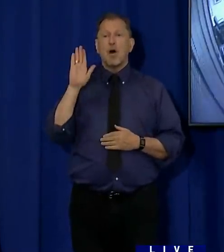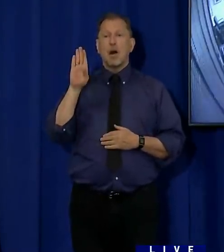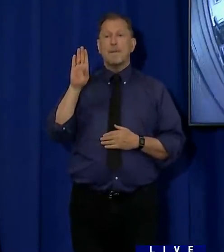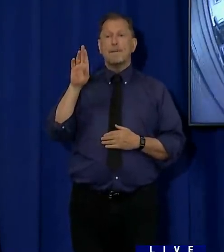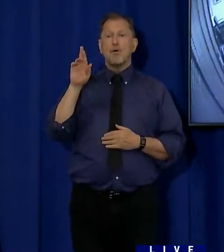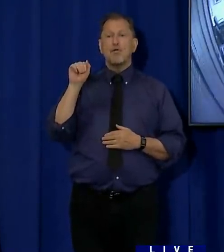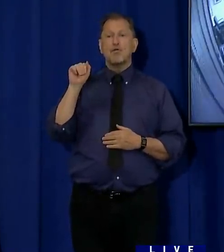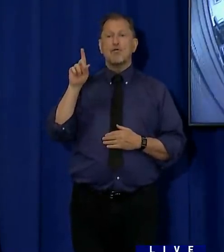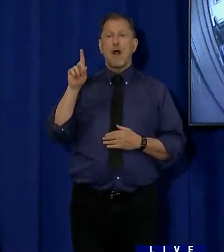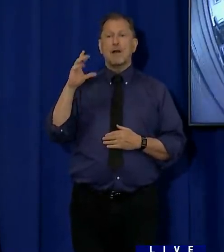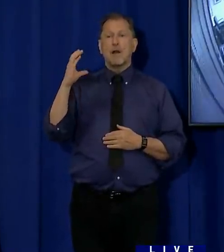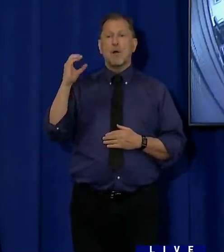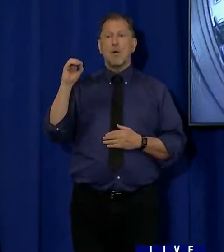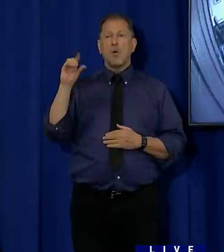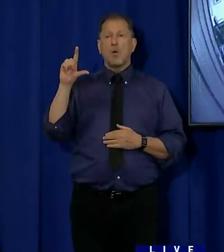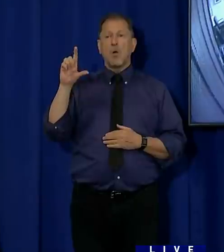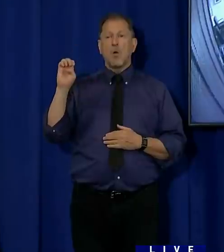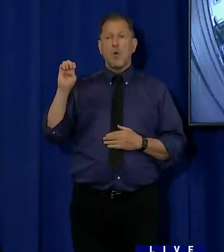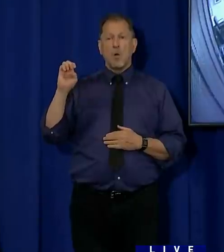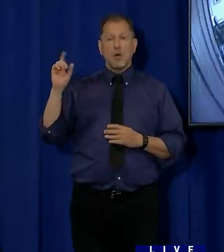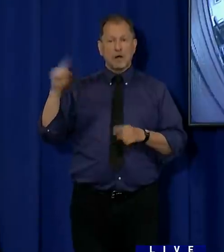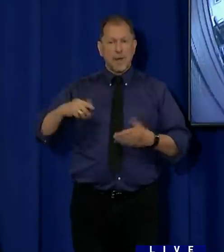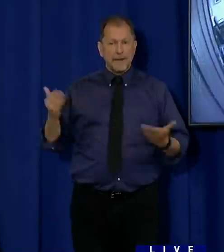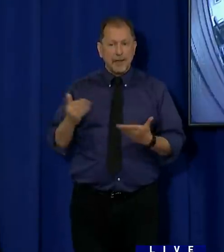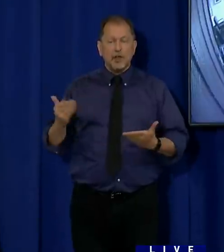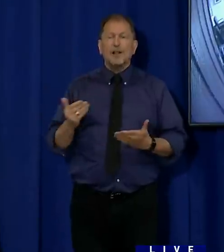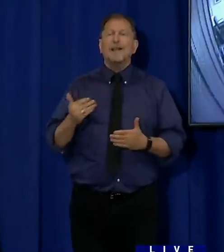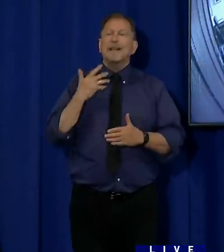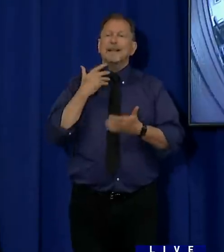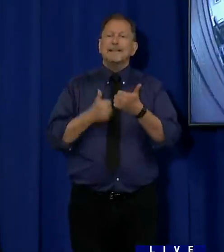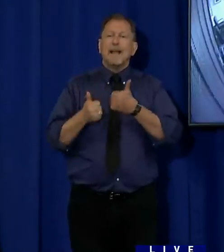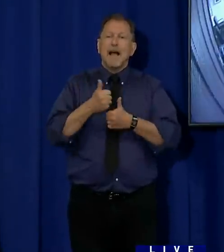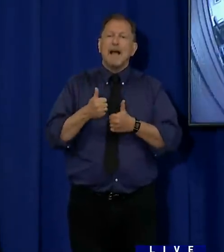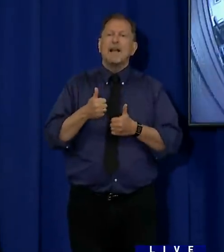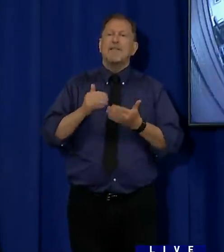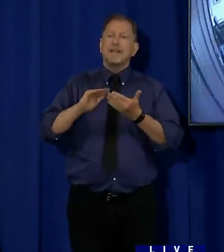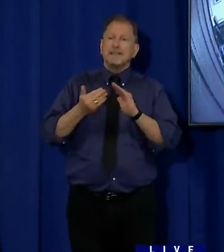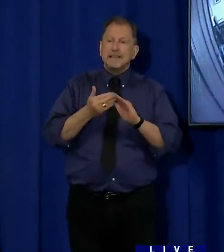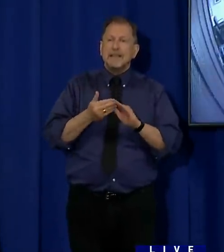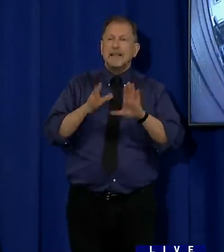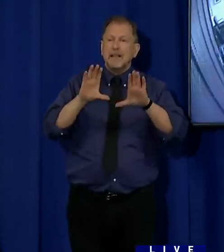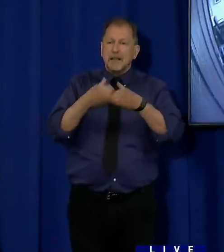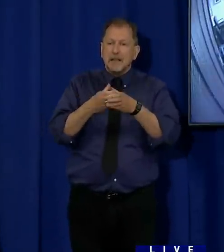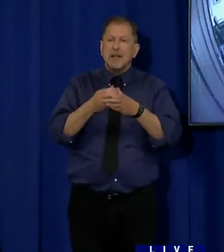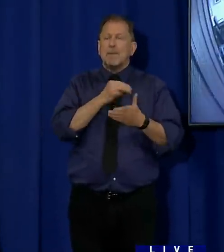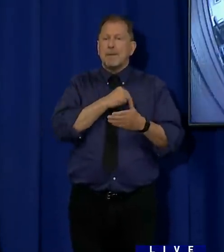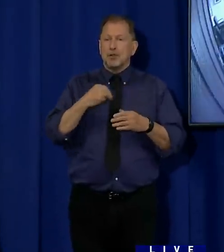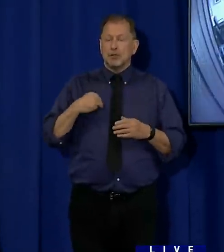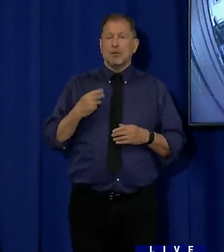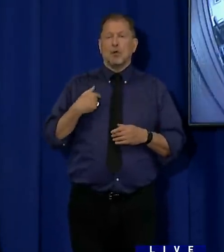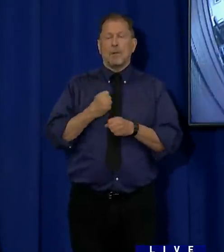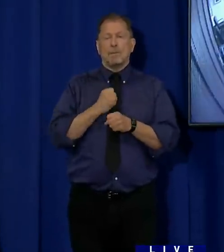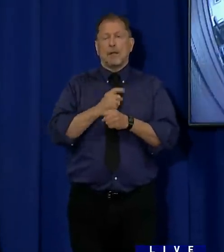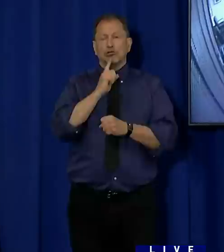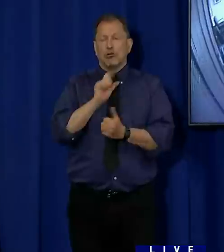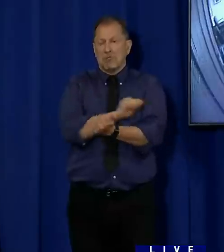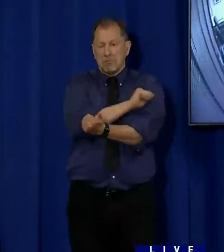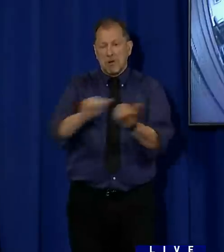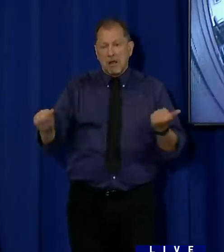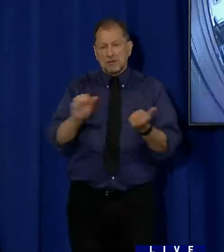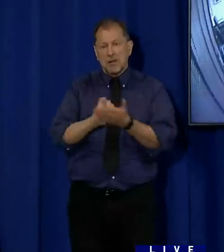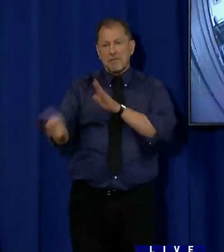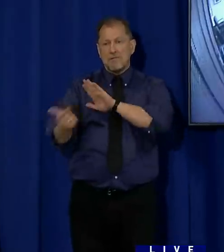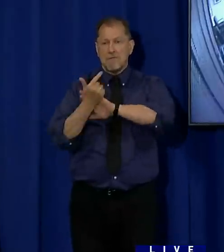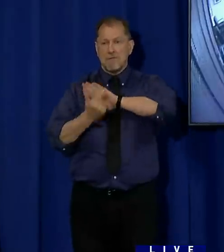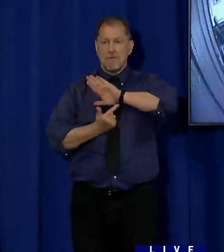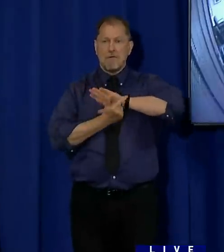the leader of the Illinois Municipal League, and we will work together to make sure that we get this legislation